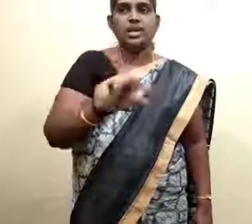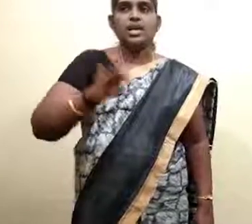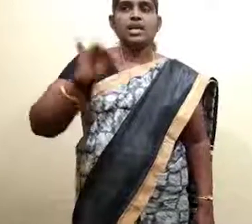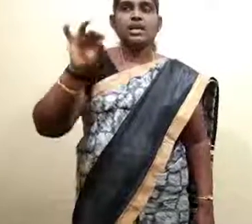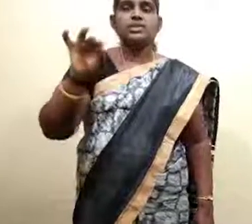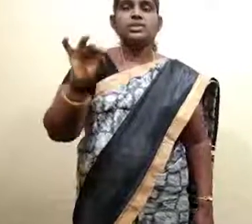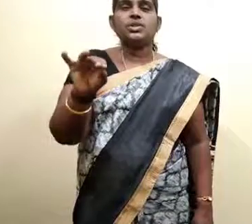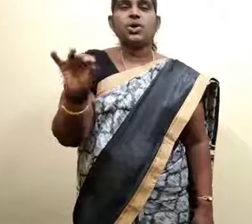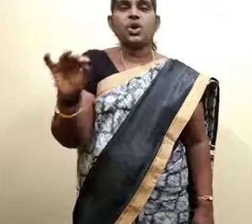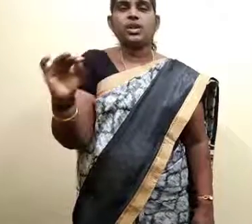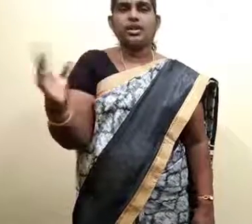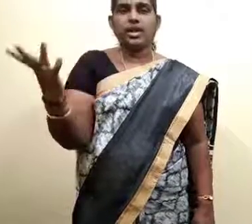Richard